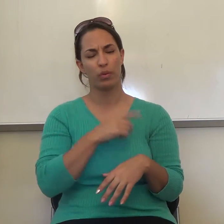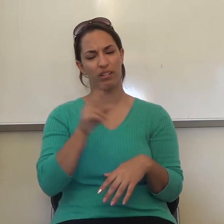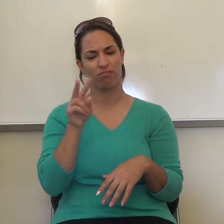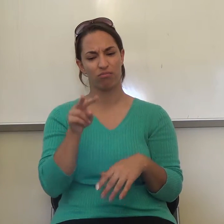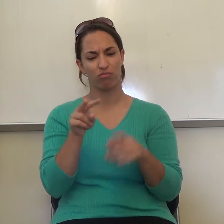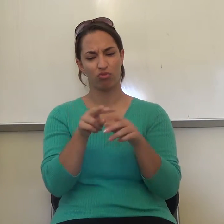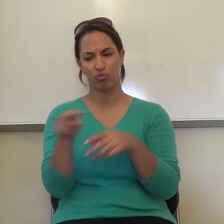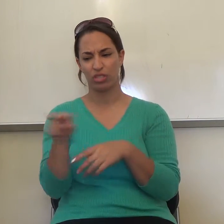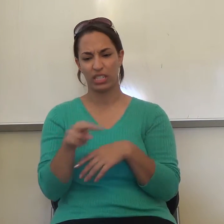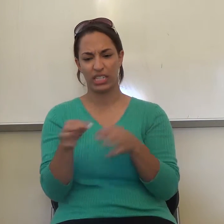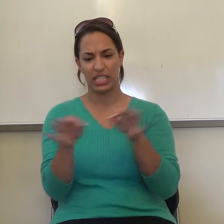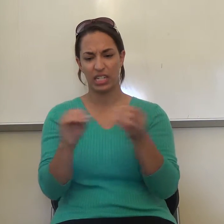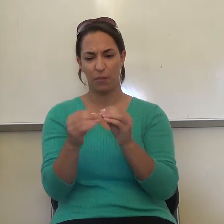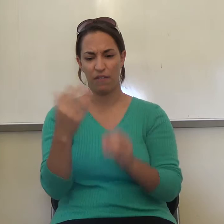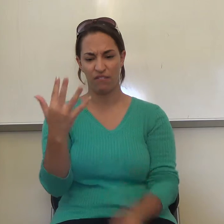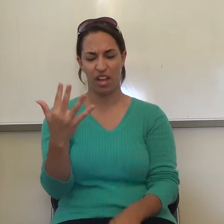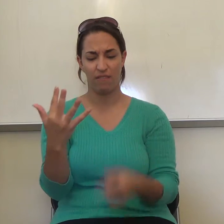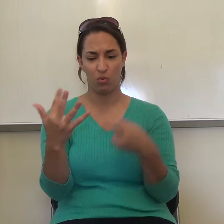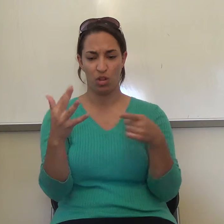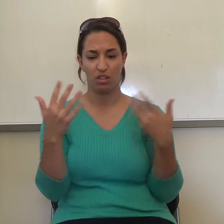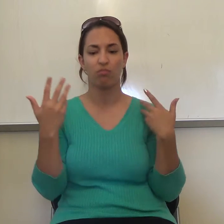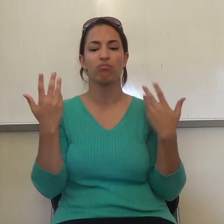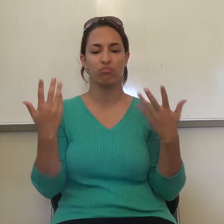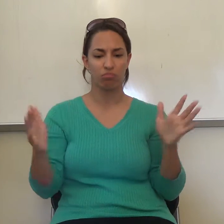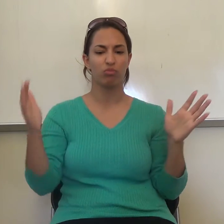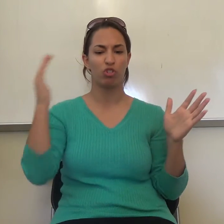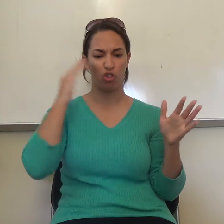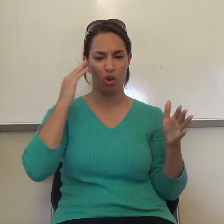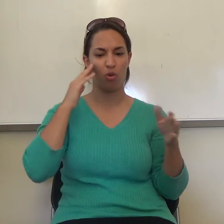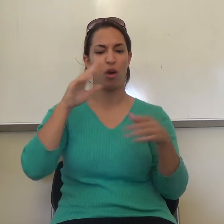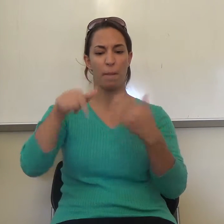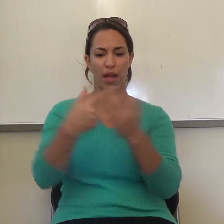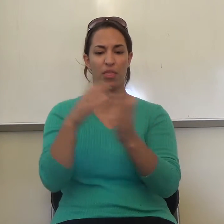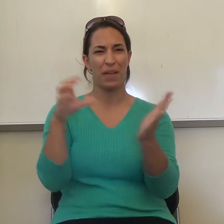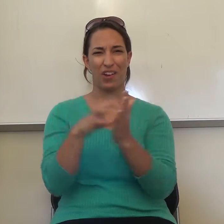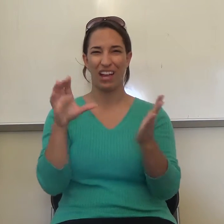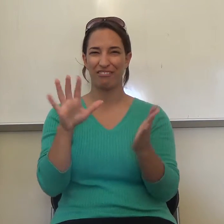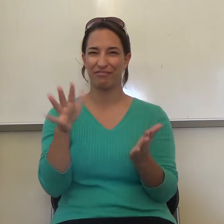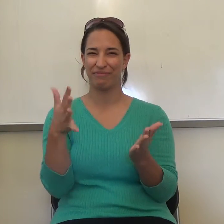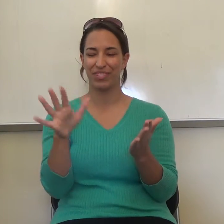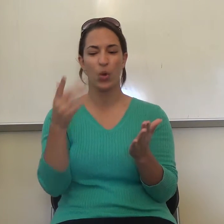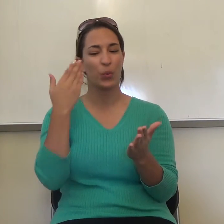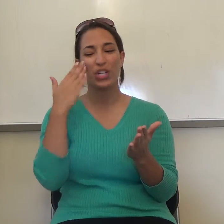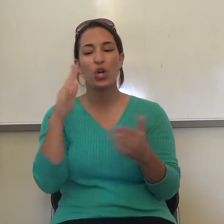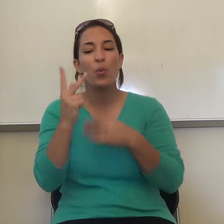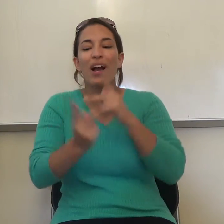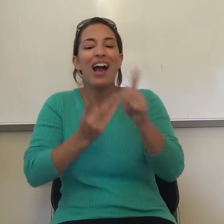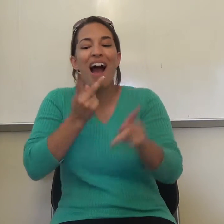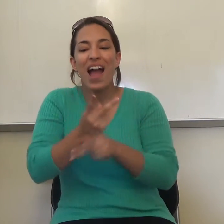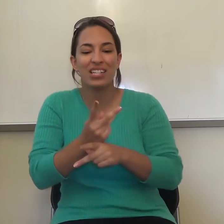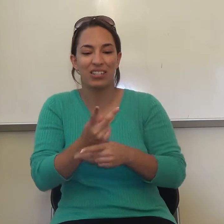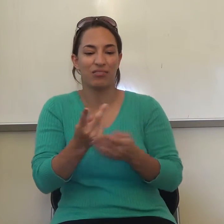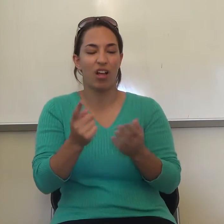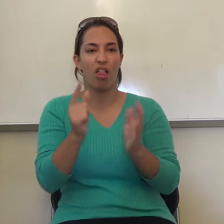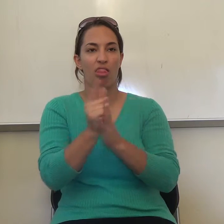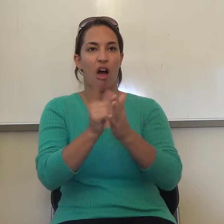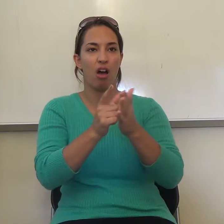of lawsuits they're filing? No. So that doesn't really work. We